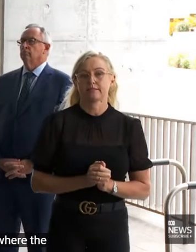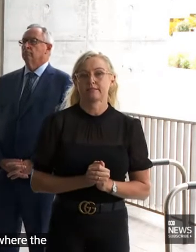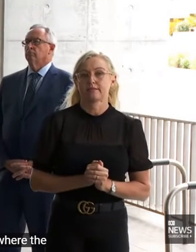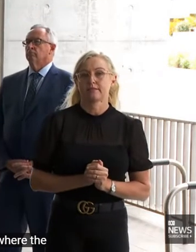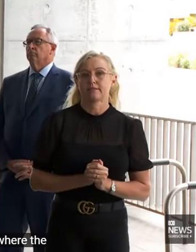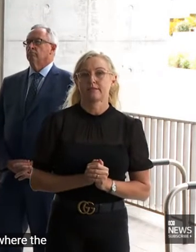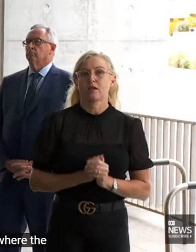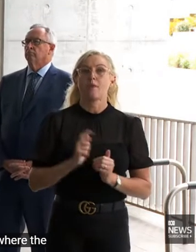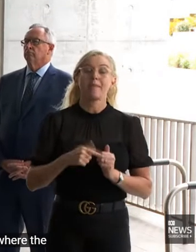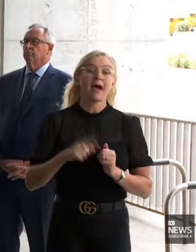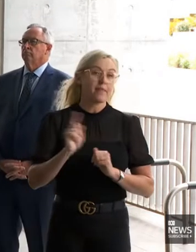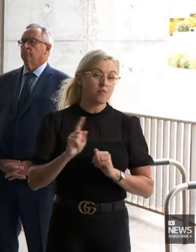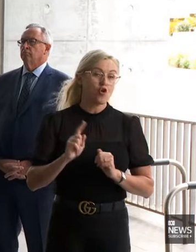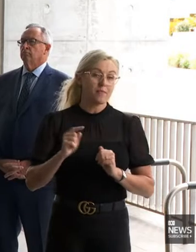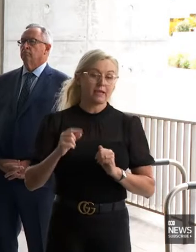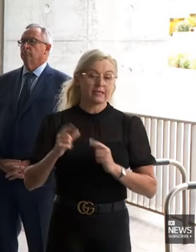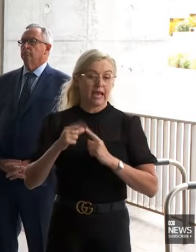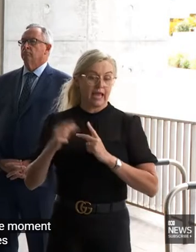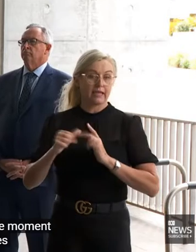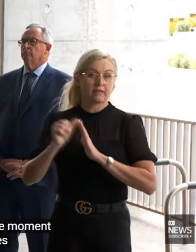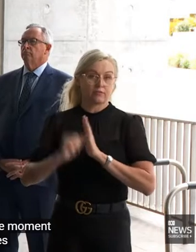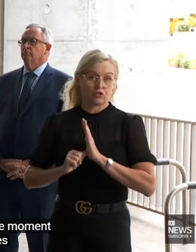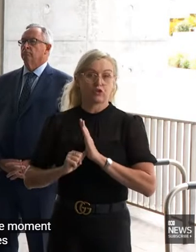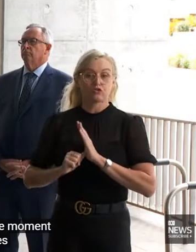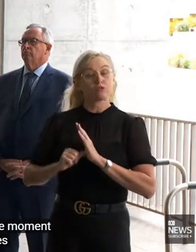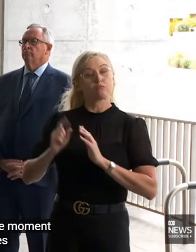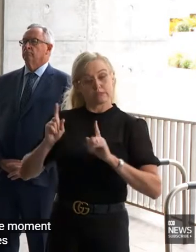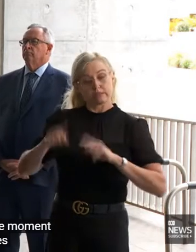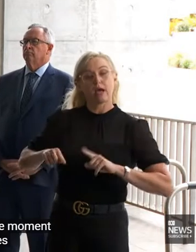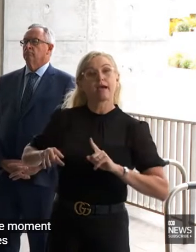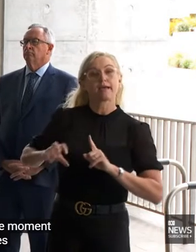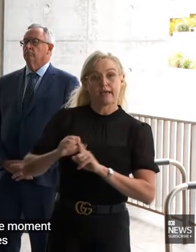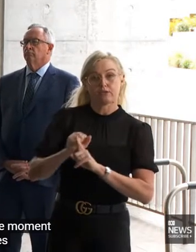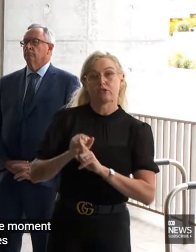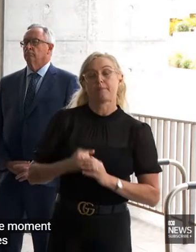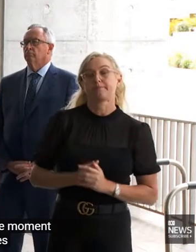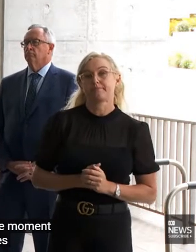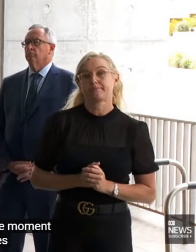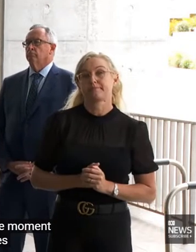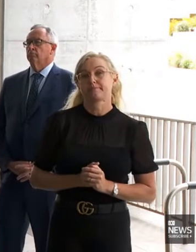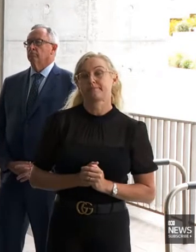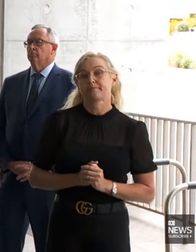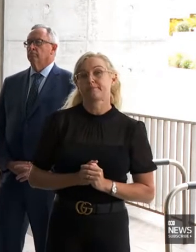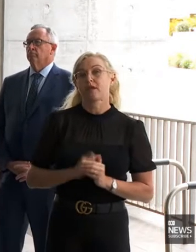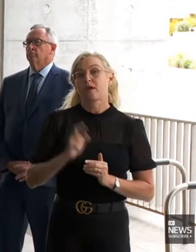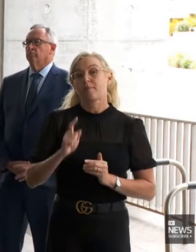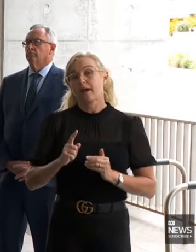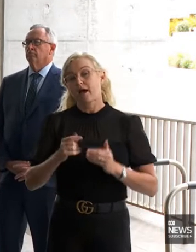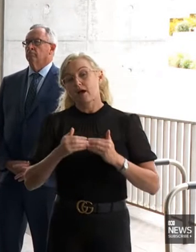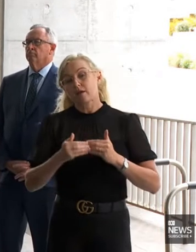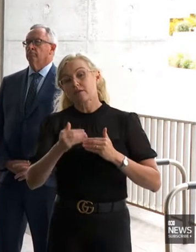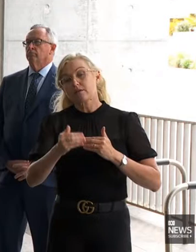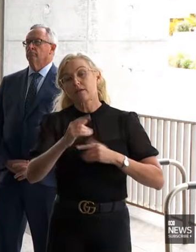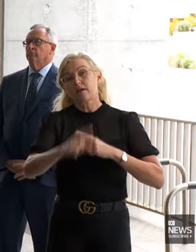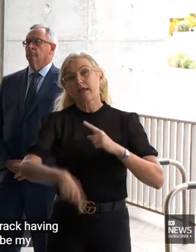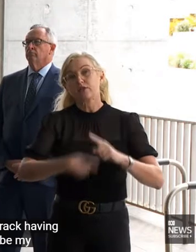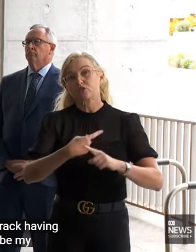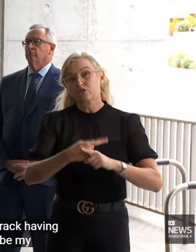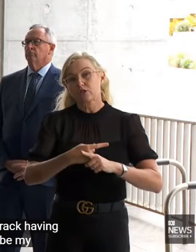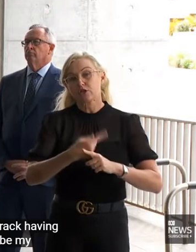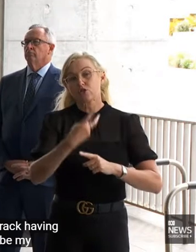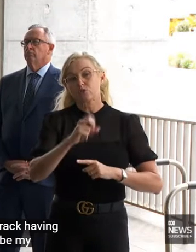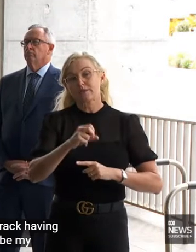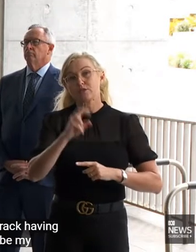are on track. Having said that, it would be my expectation as we move through 2022